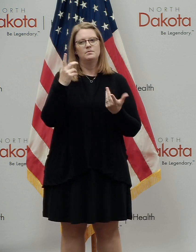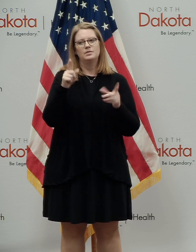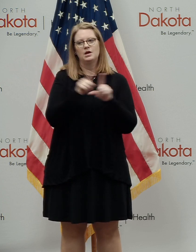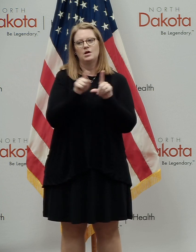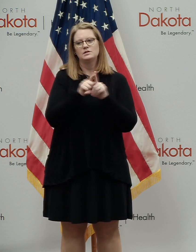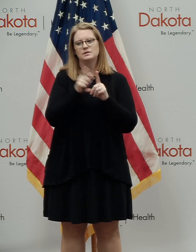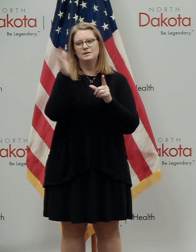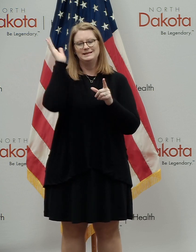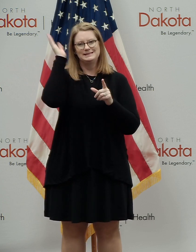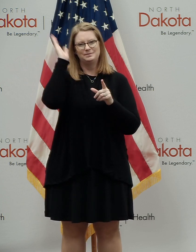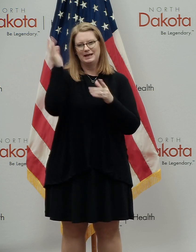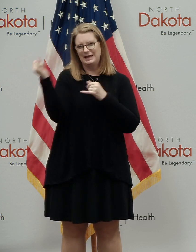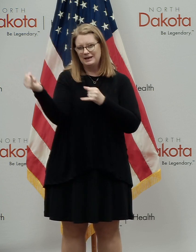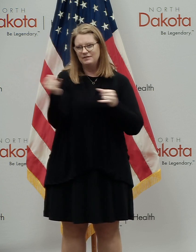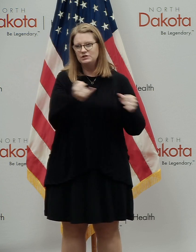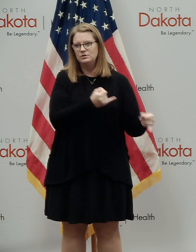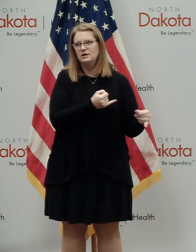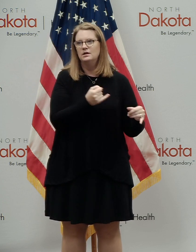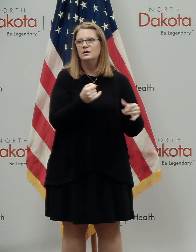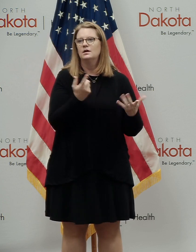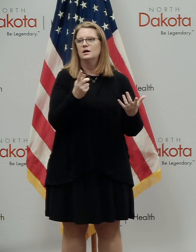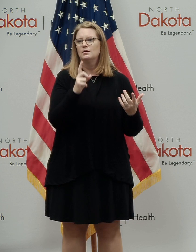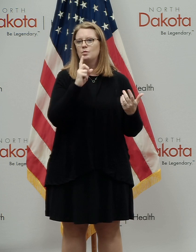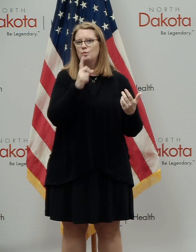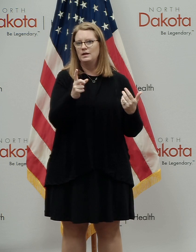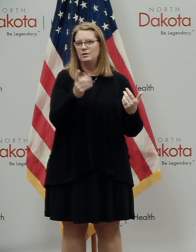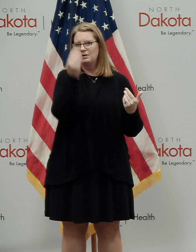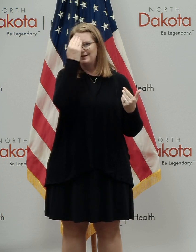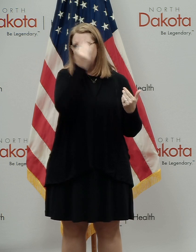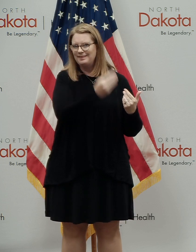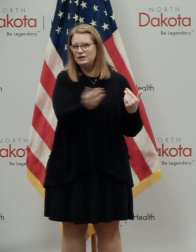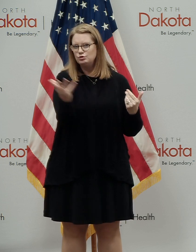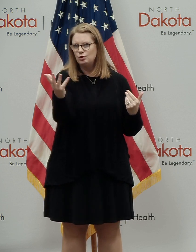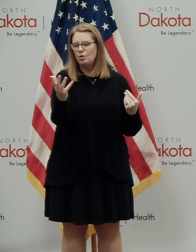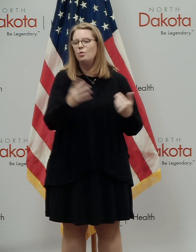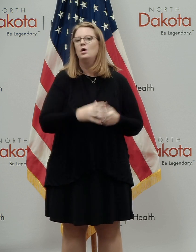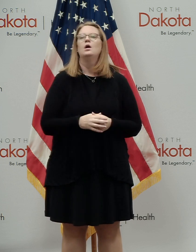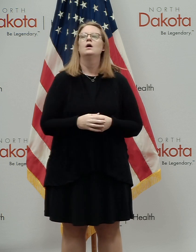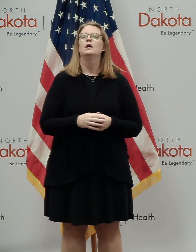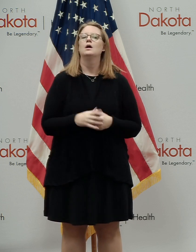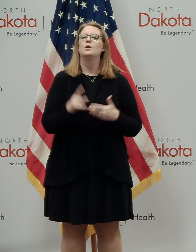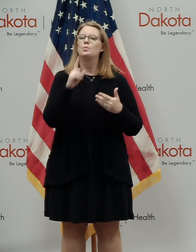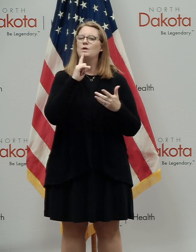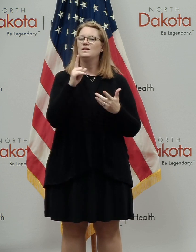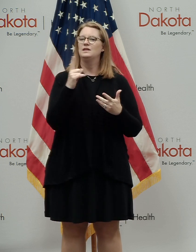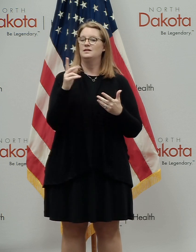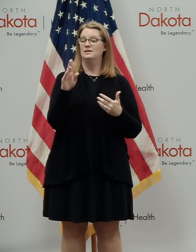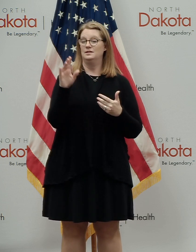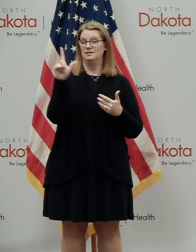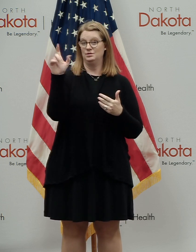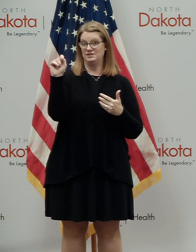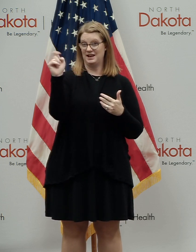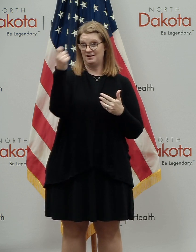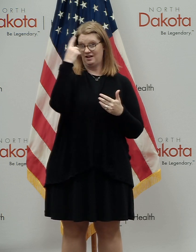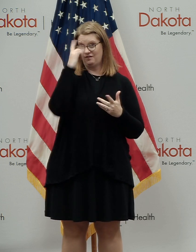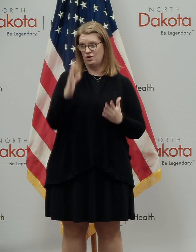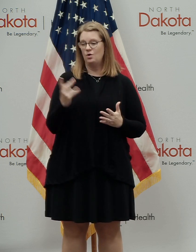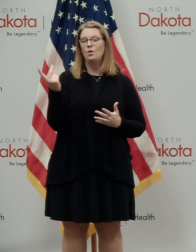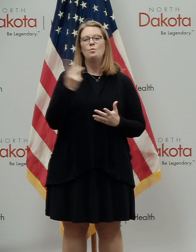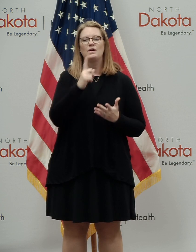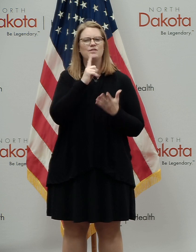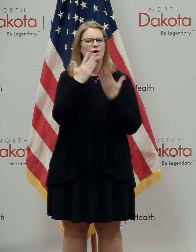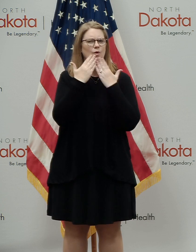they'll all be presenting today. But I do want to just say how grateful Brent Sanford and I are for the deep and